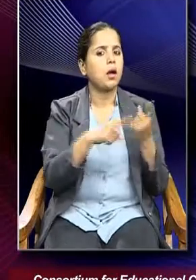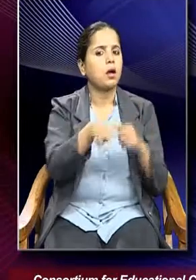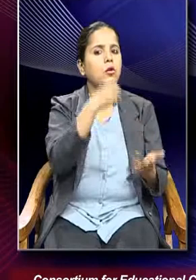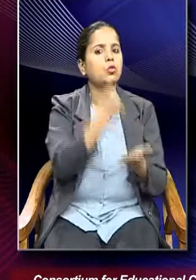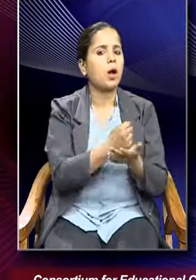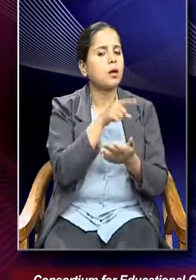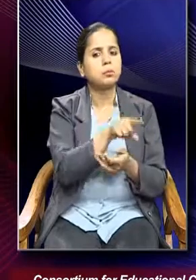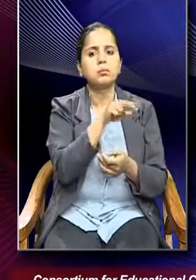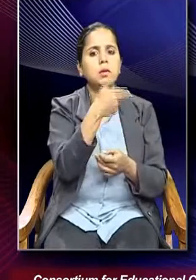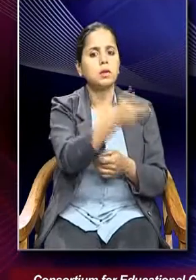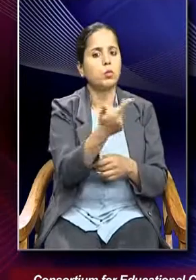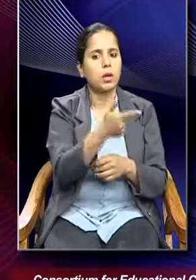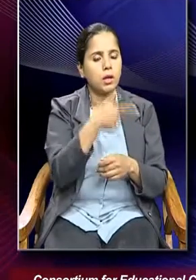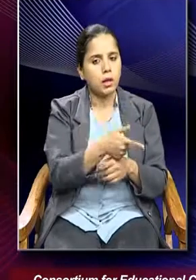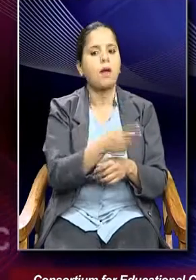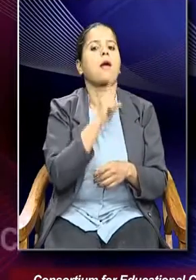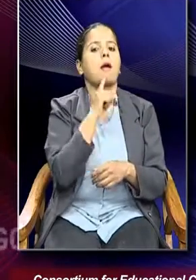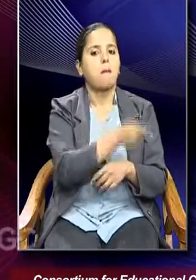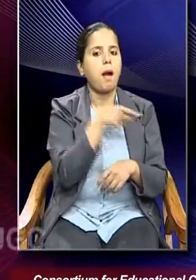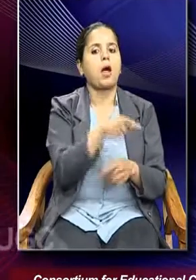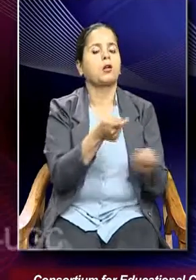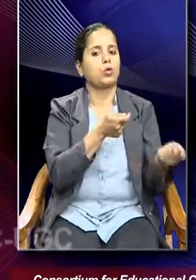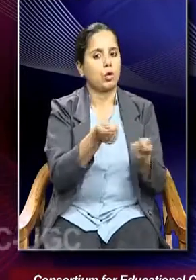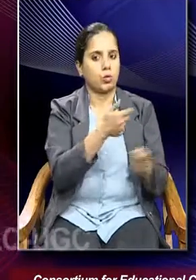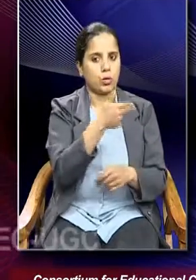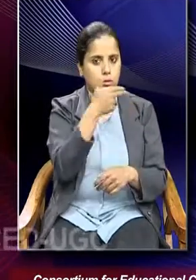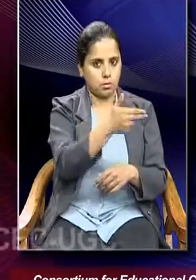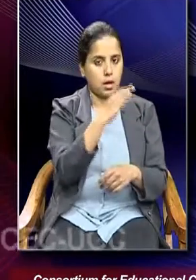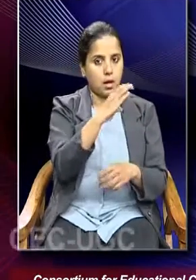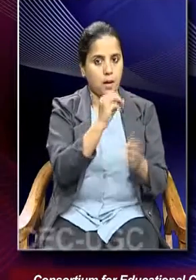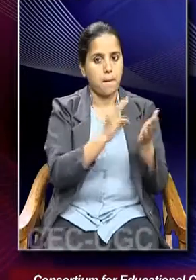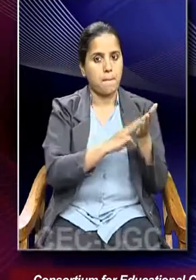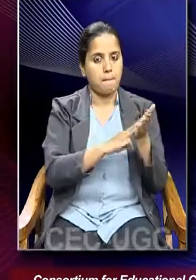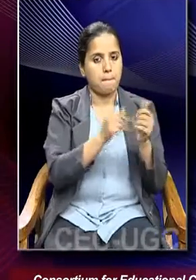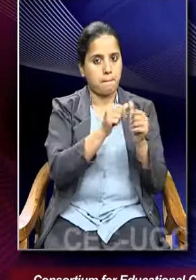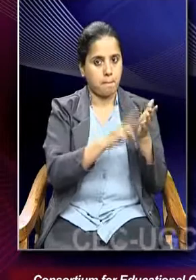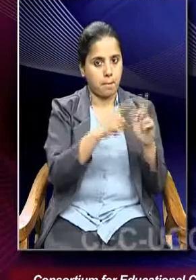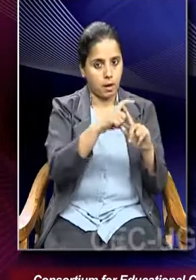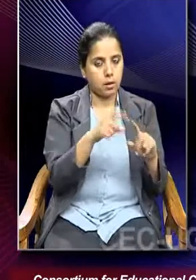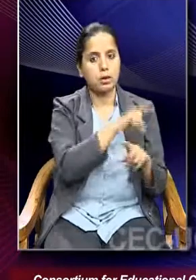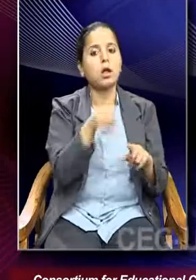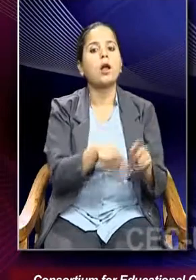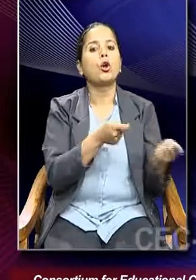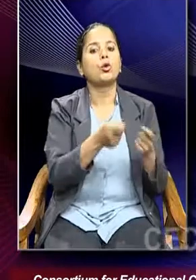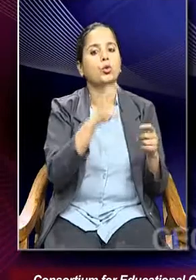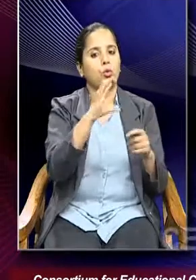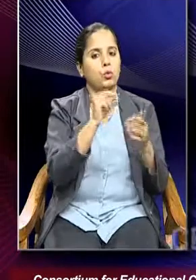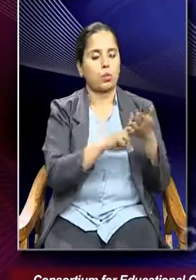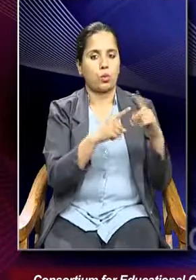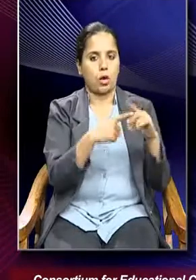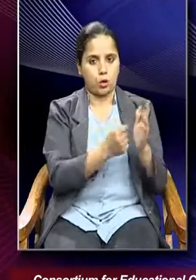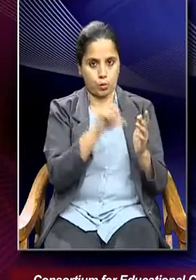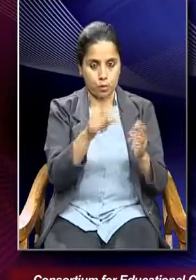to as command and control. So the fundamental aspect or the basis of command